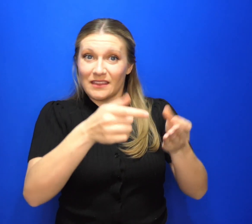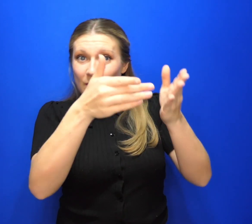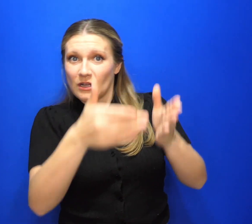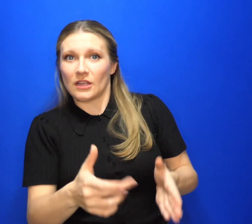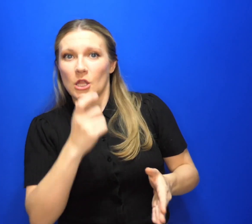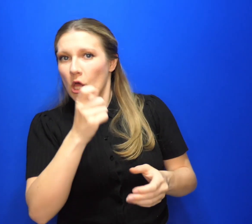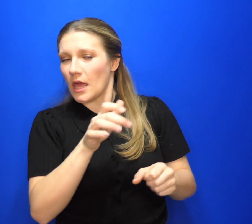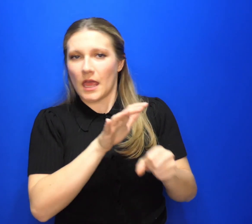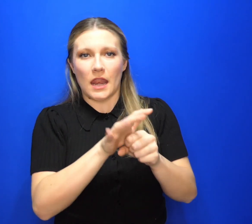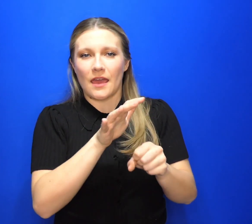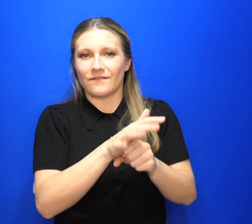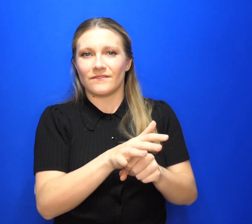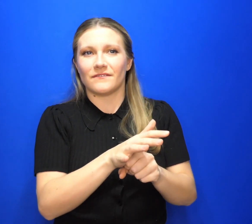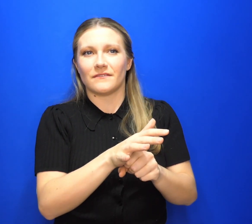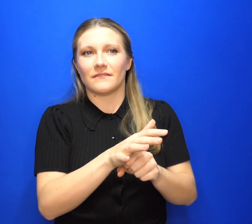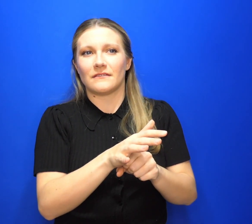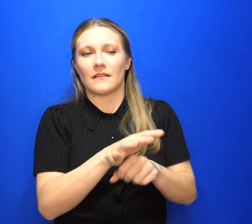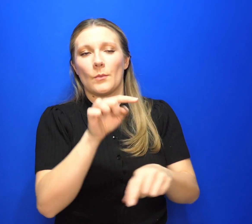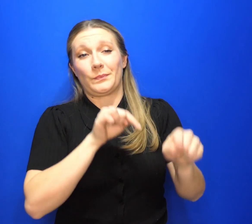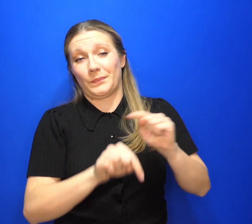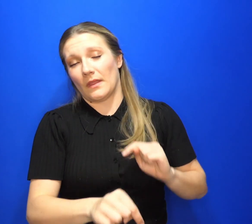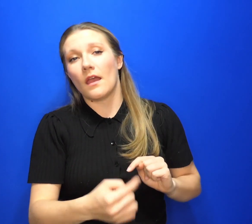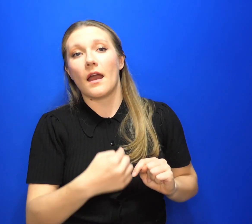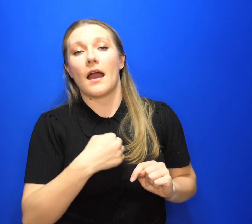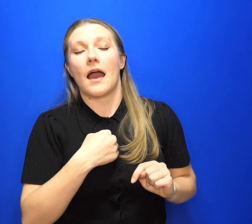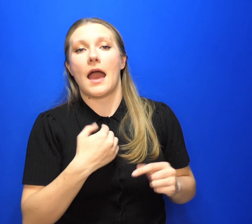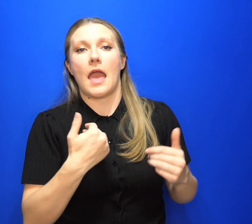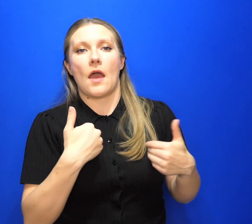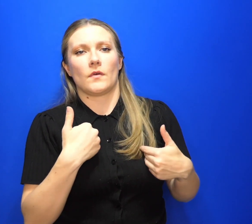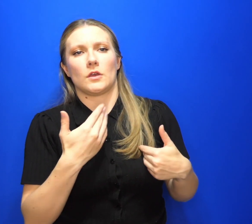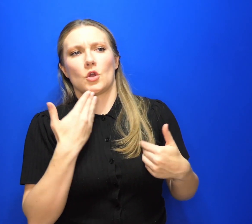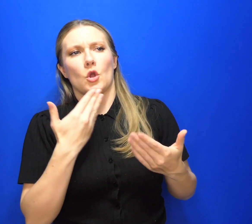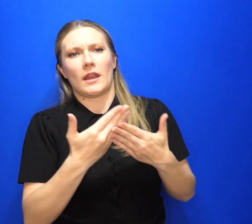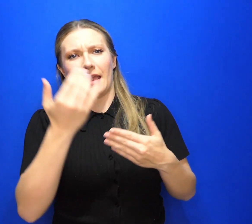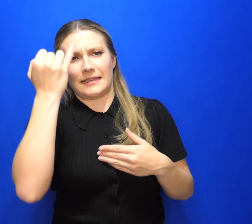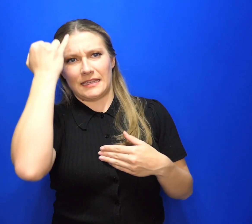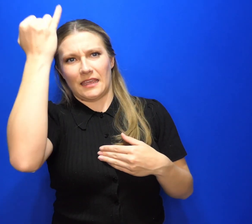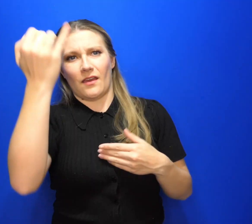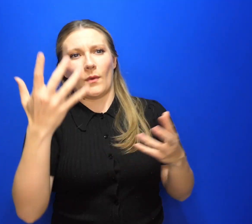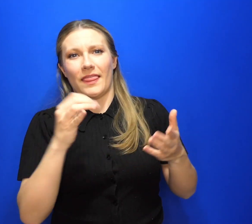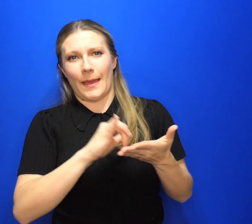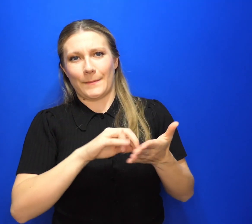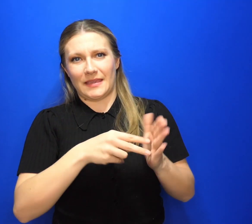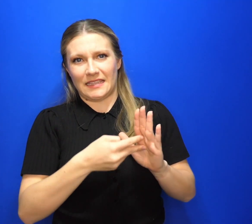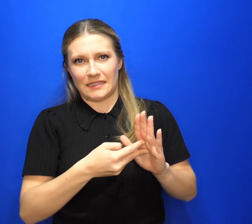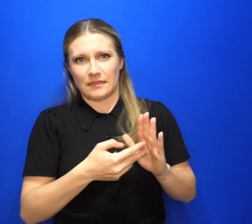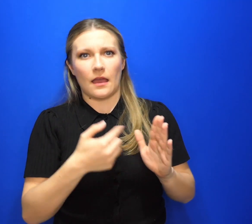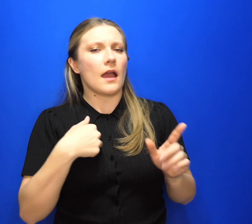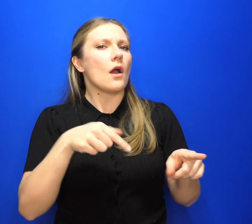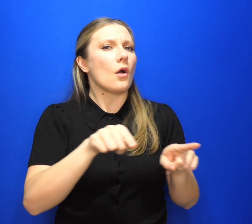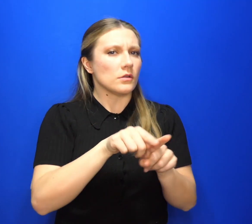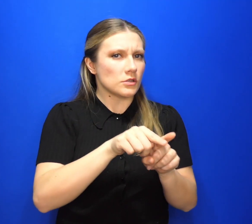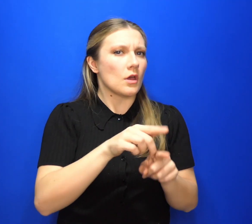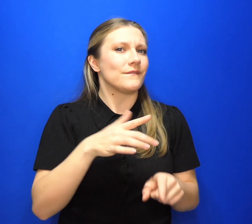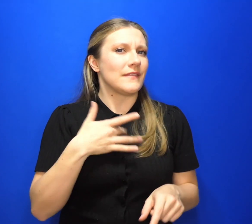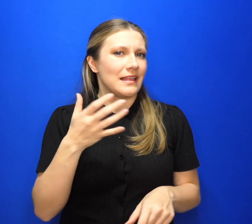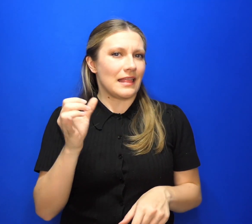of what that means to me. Yeah. I also have a sense if I got an alert overnight and I saw what was